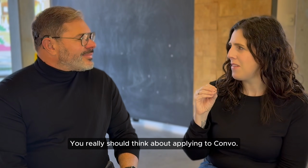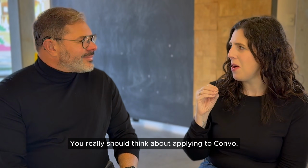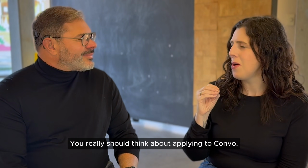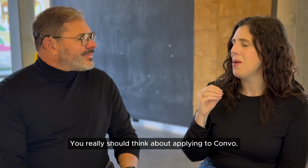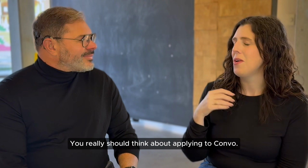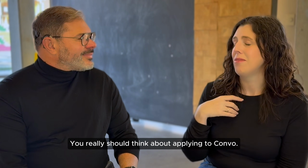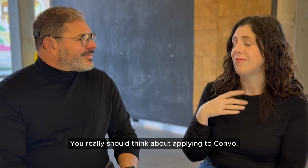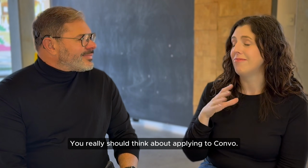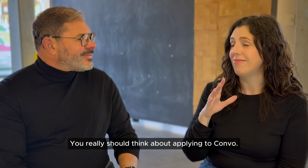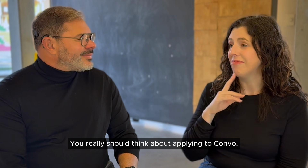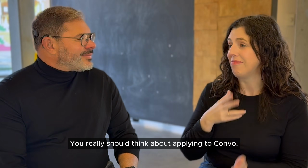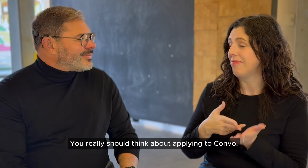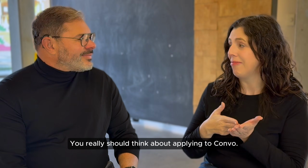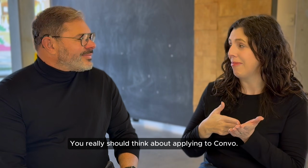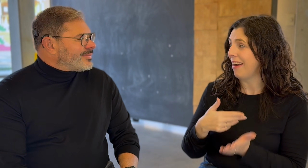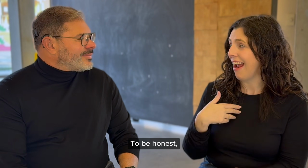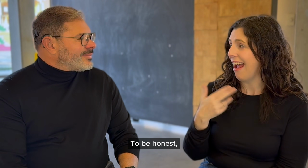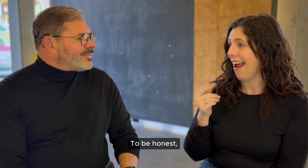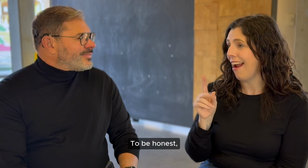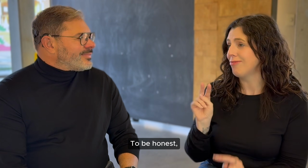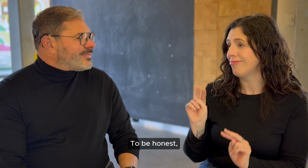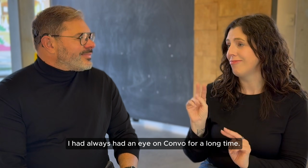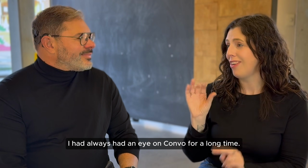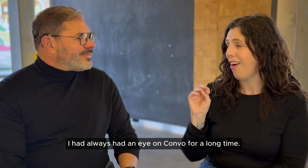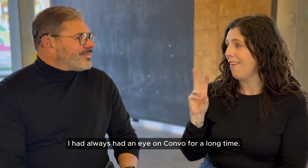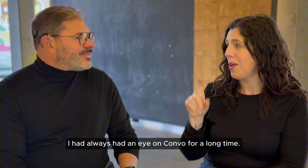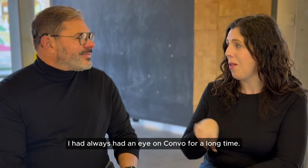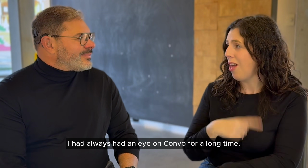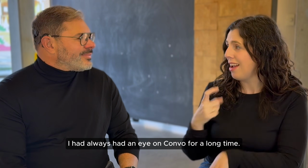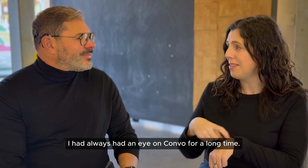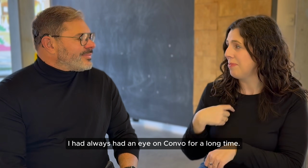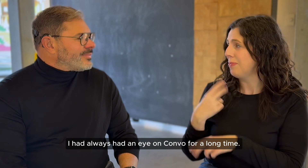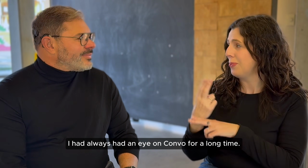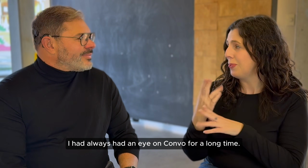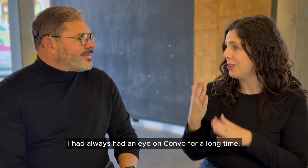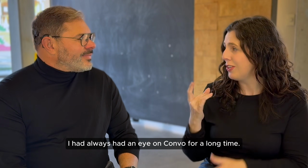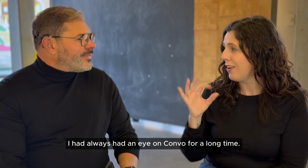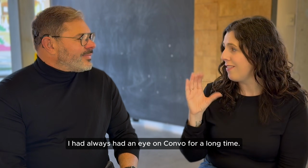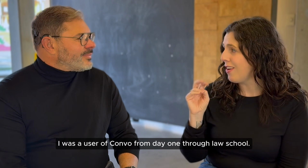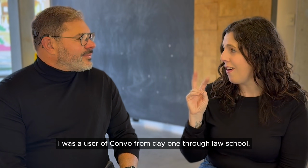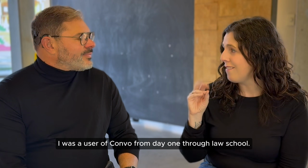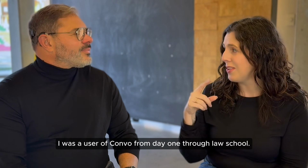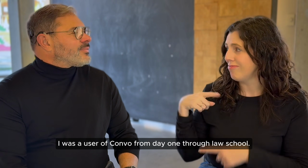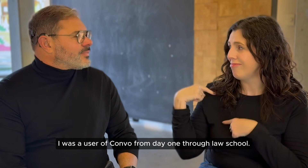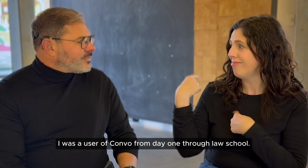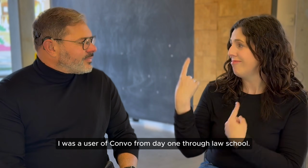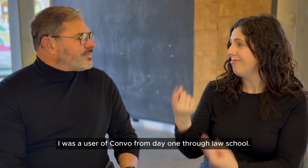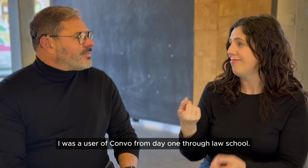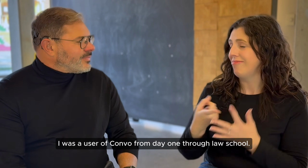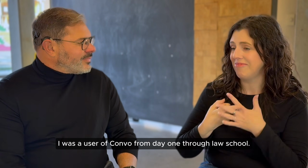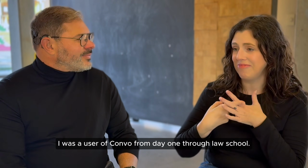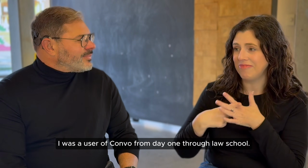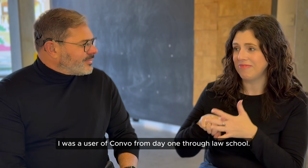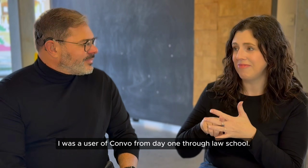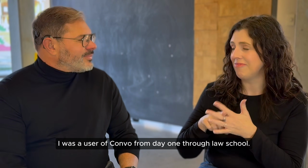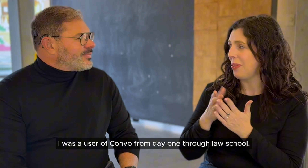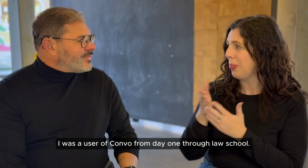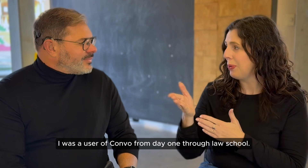should think about applying to Convo. And to be honest, I had always had an eye on Convo for a long time. I was a user of Convo from day one through